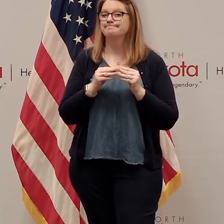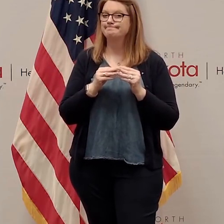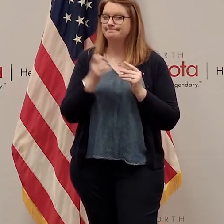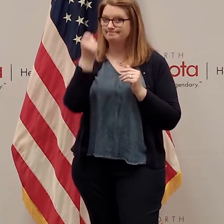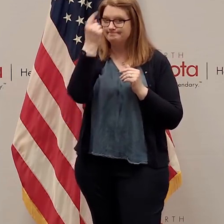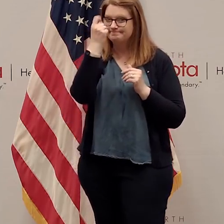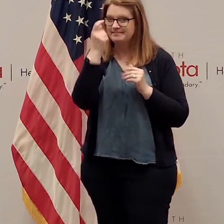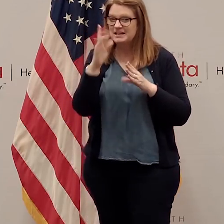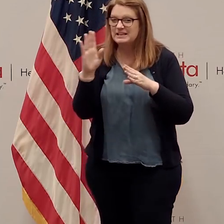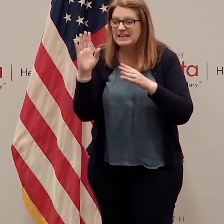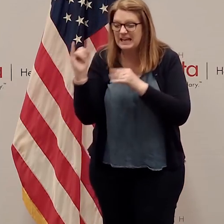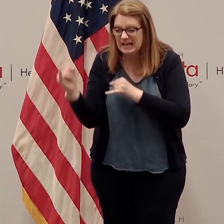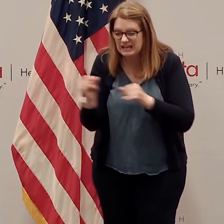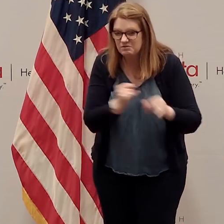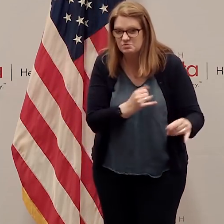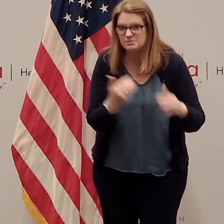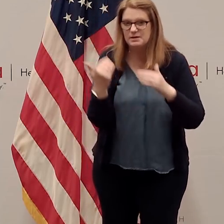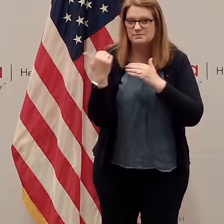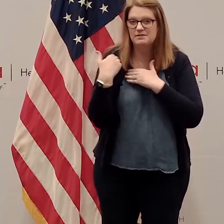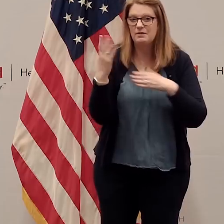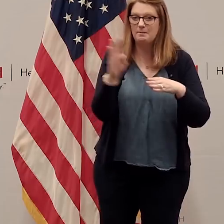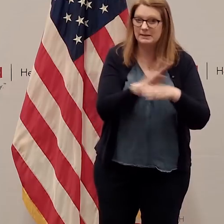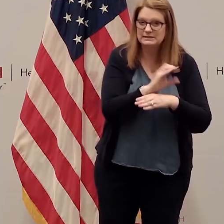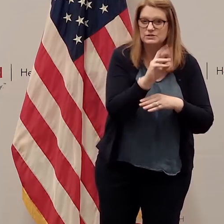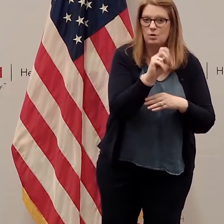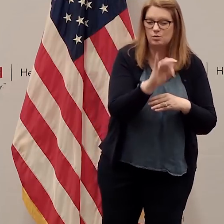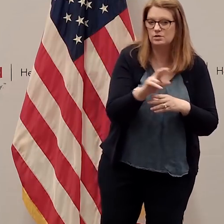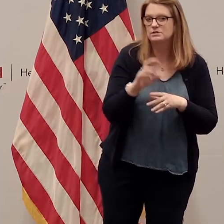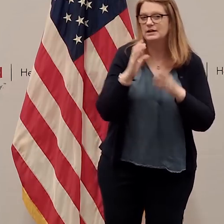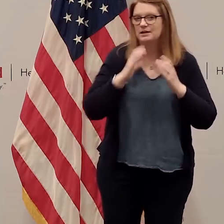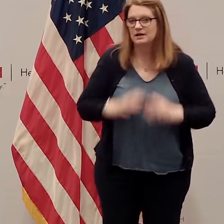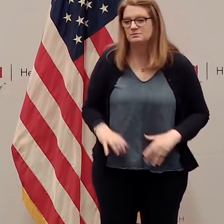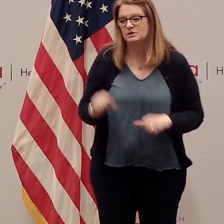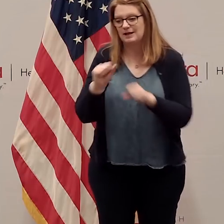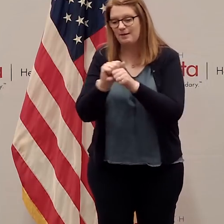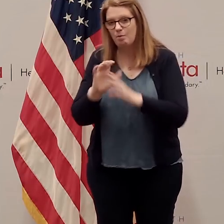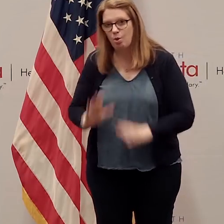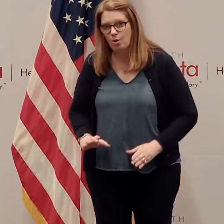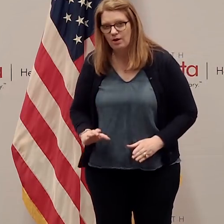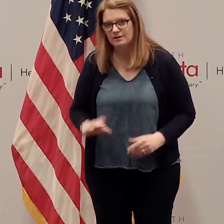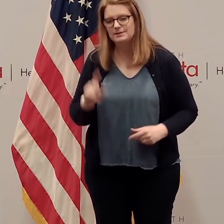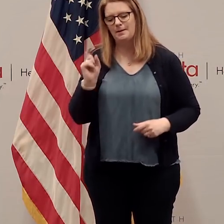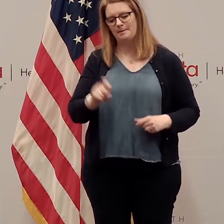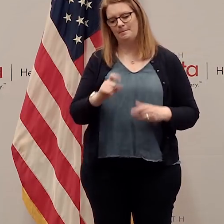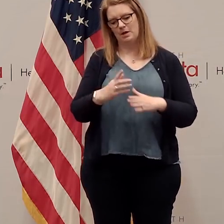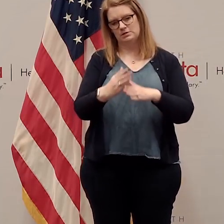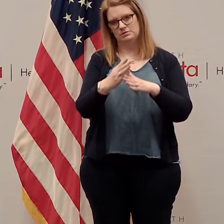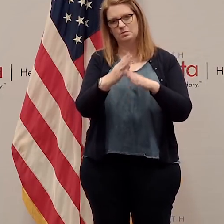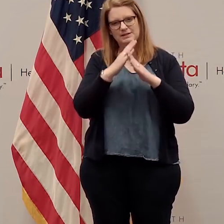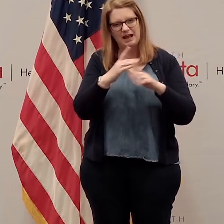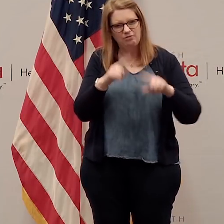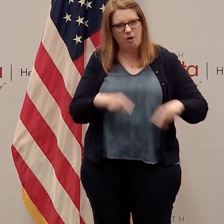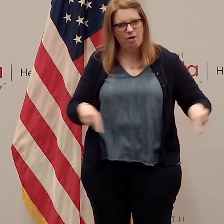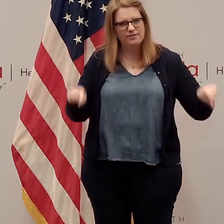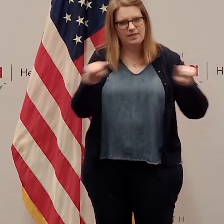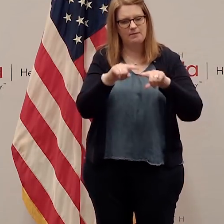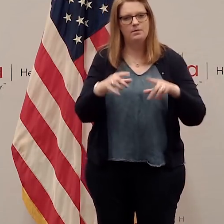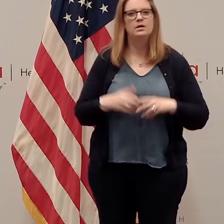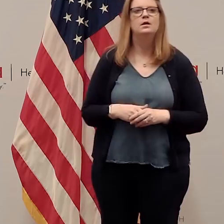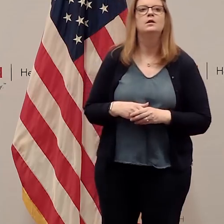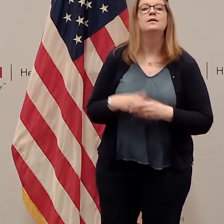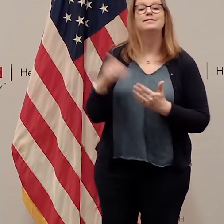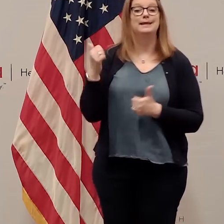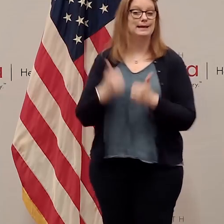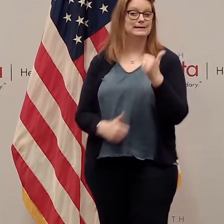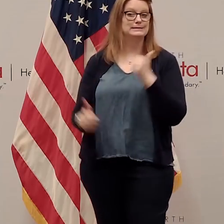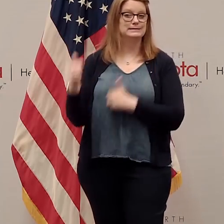of business owners and customers and employees, that they protect themselves and those around them. The executive order,